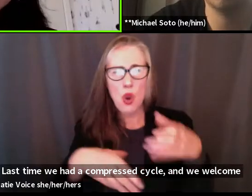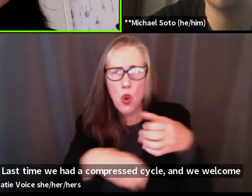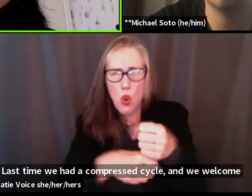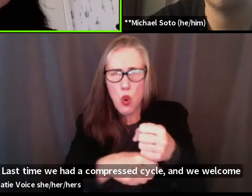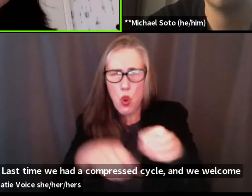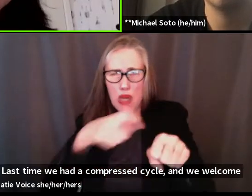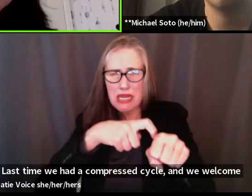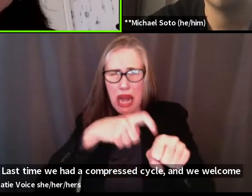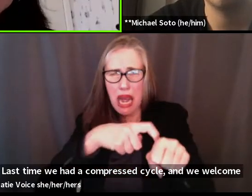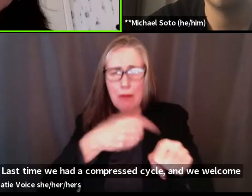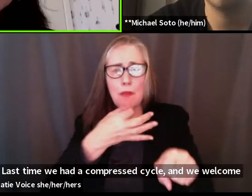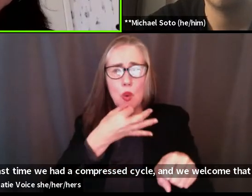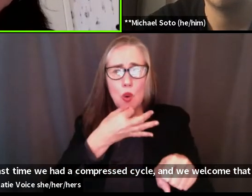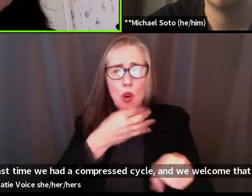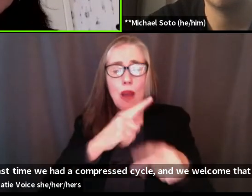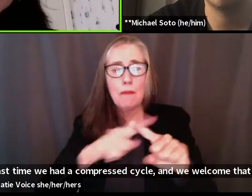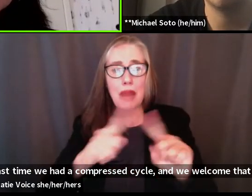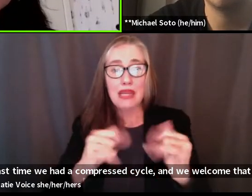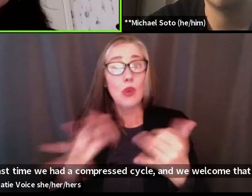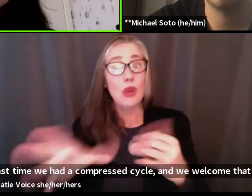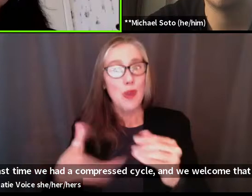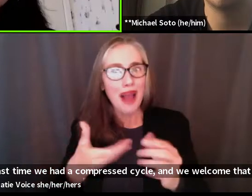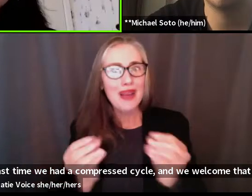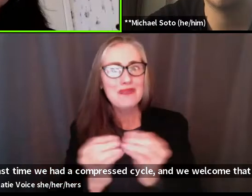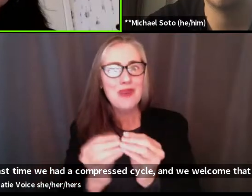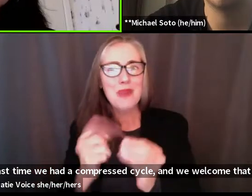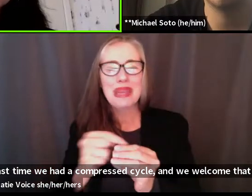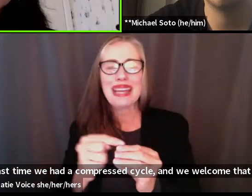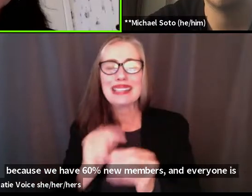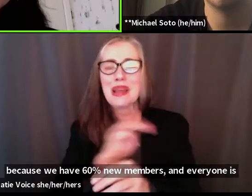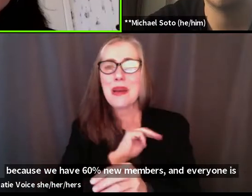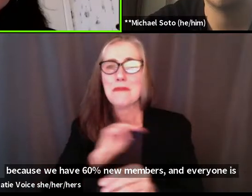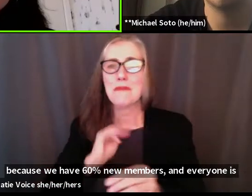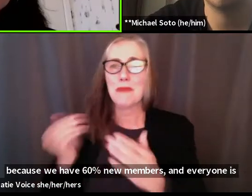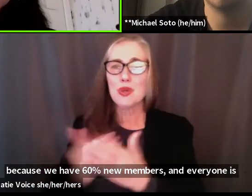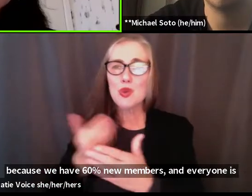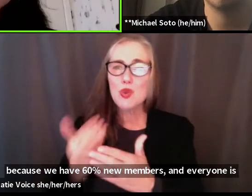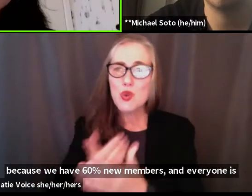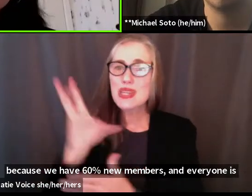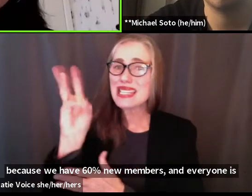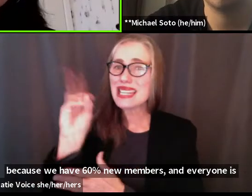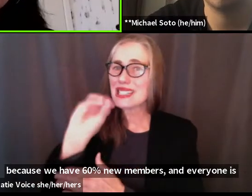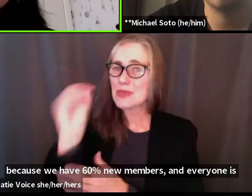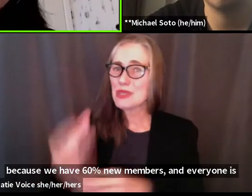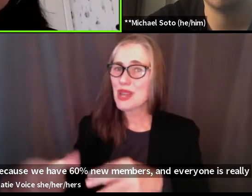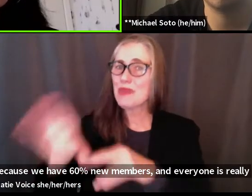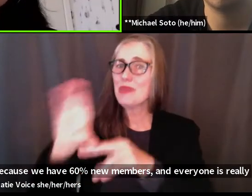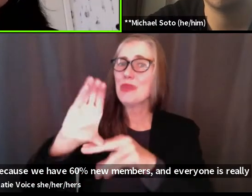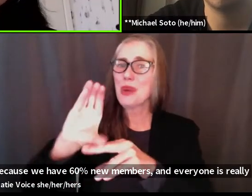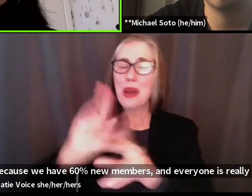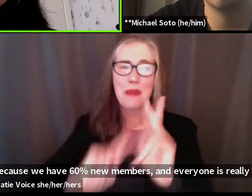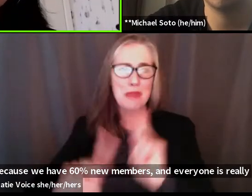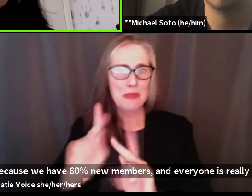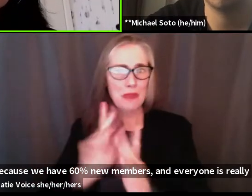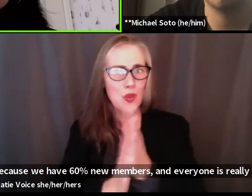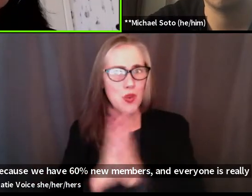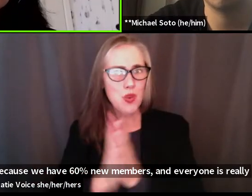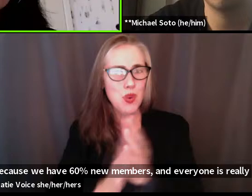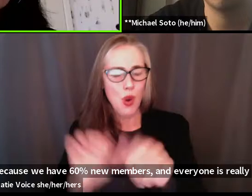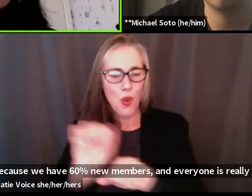we have 60% new members, and everyone is really working to get up to speed. We will